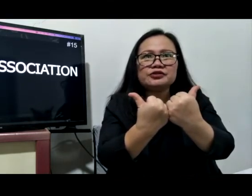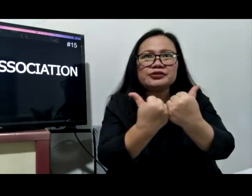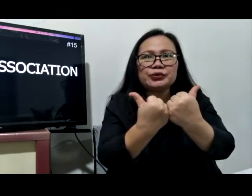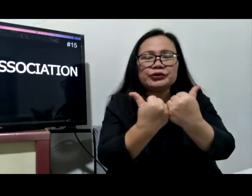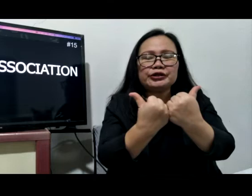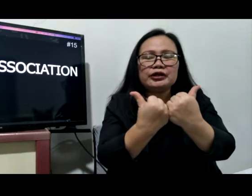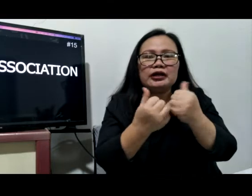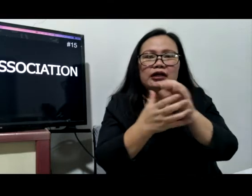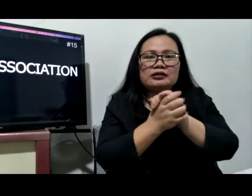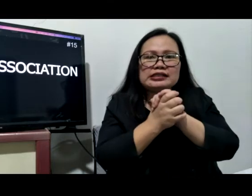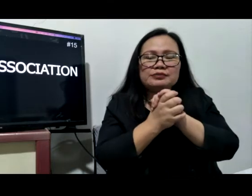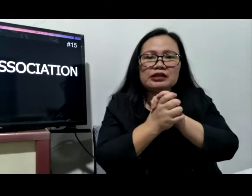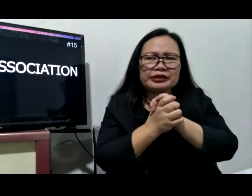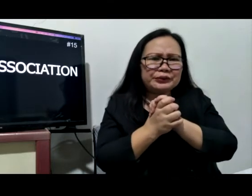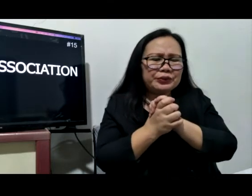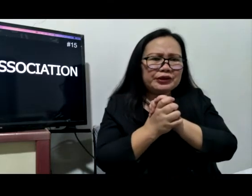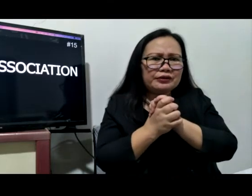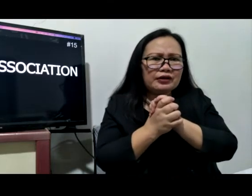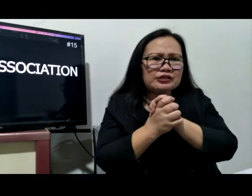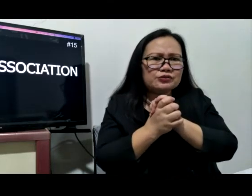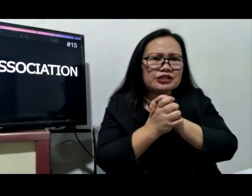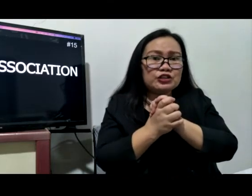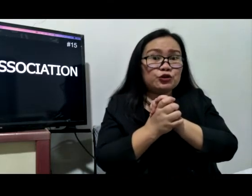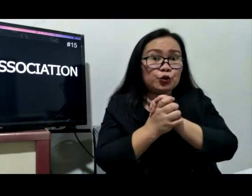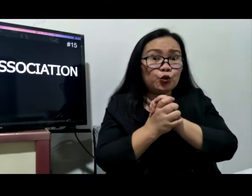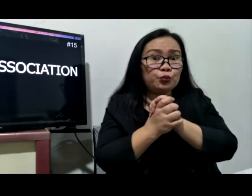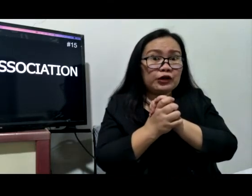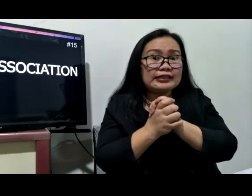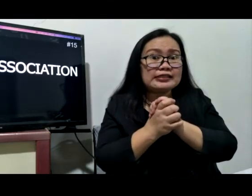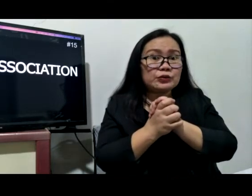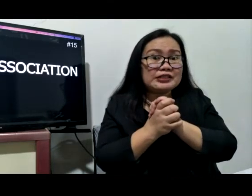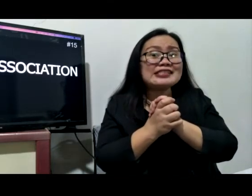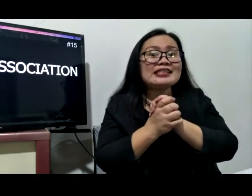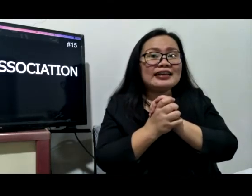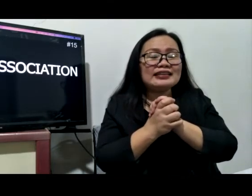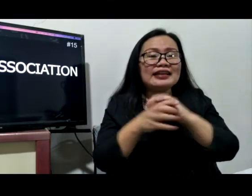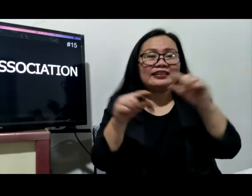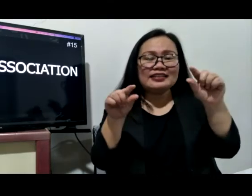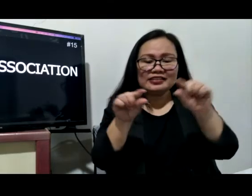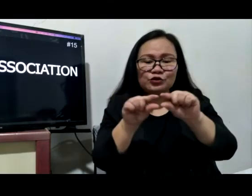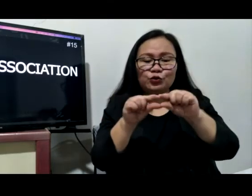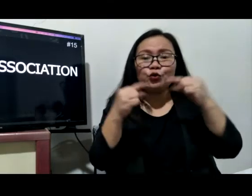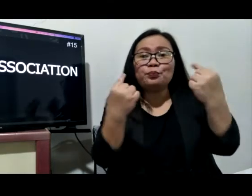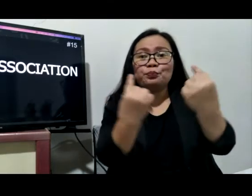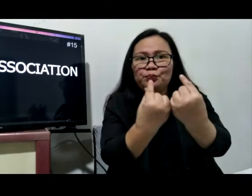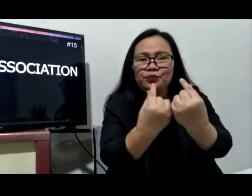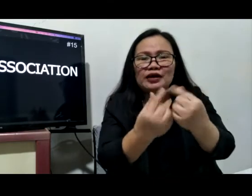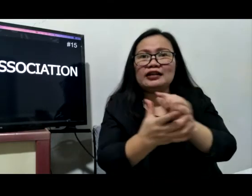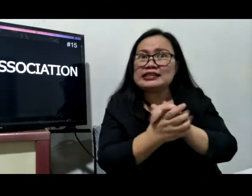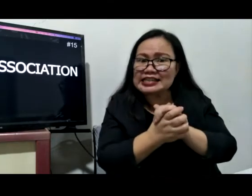synonymous or similar with association? Group, right? So it's signed like this, group,